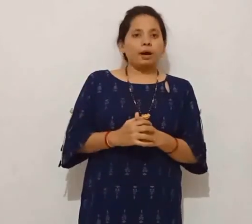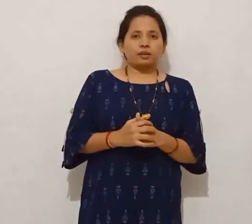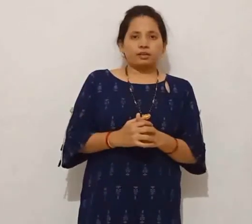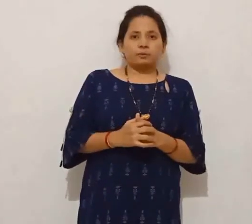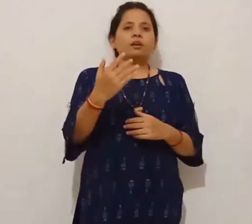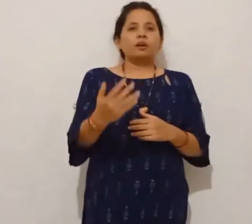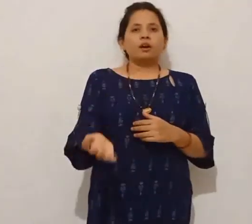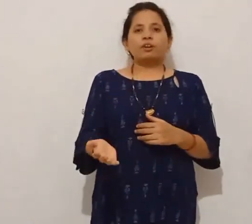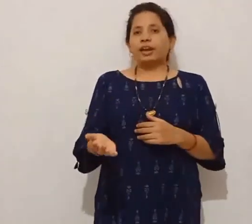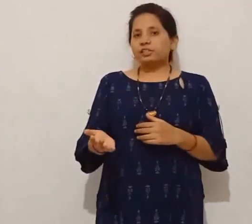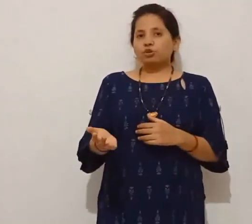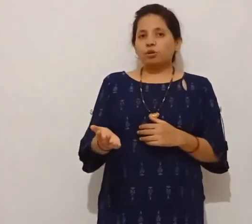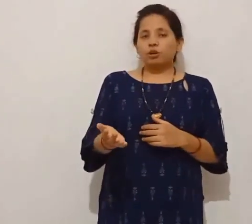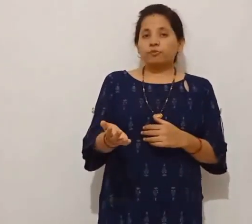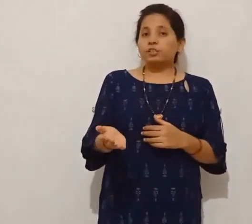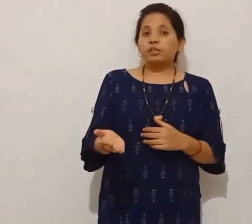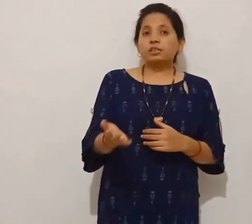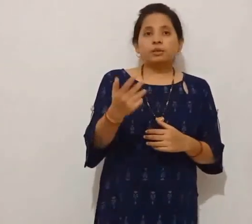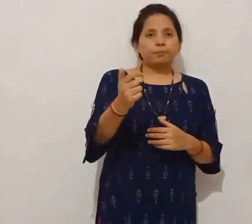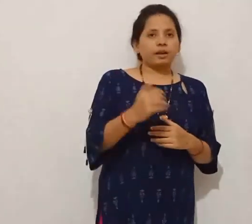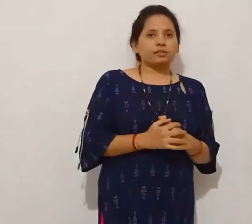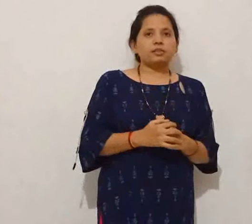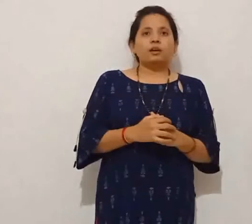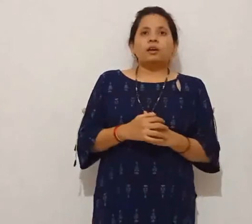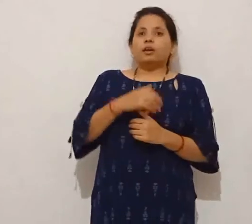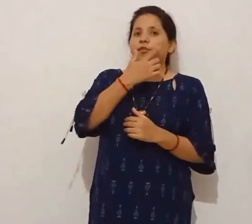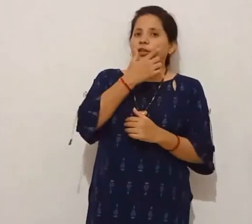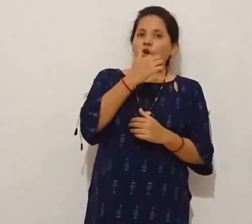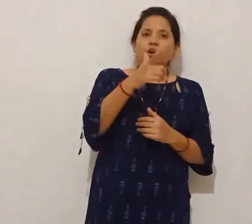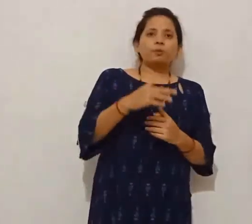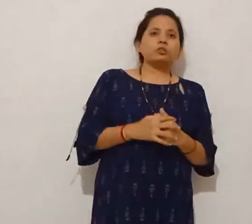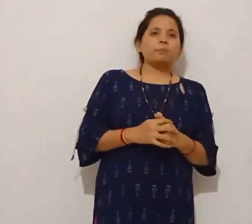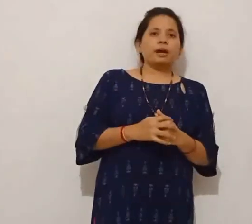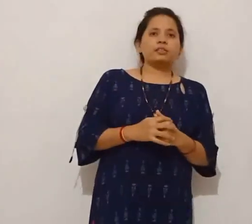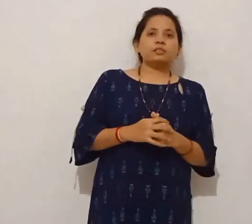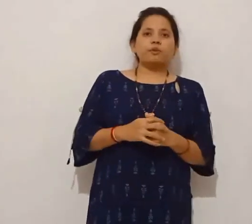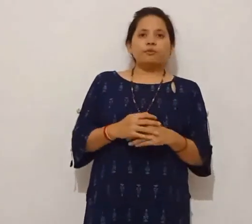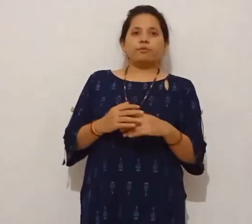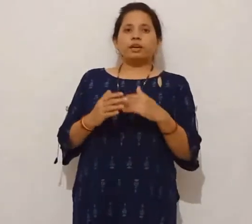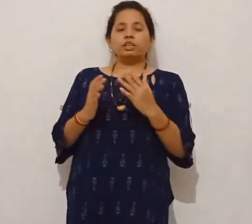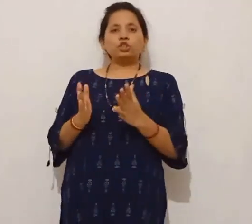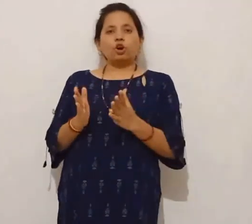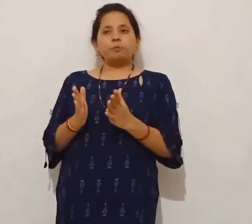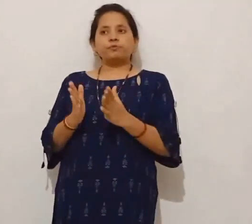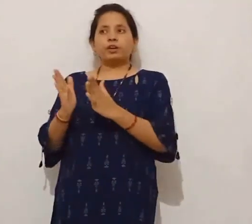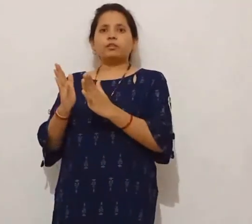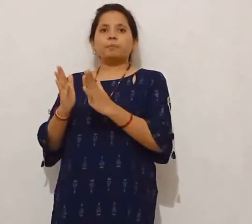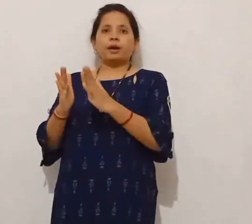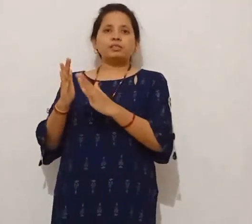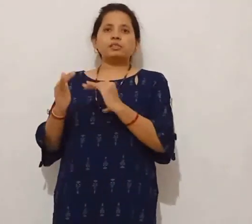market. Our next feature is price. If we will talk about the price in shops where the prices are